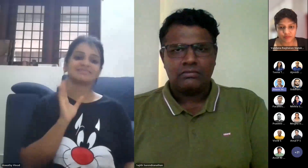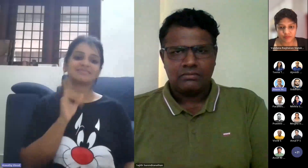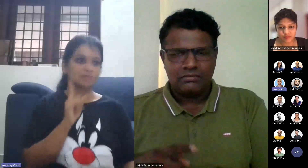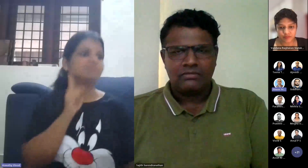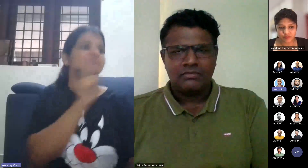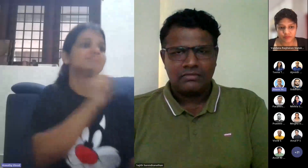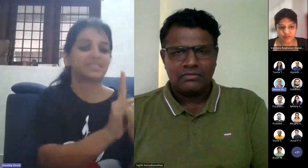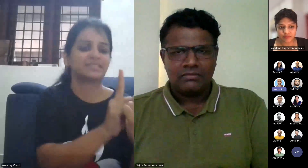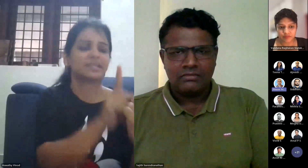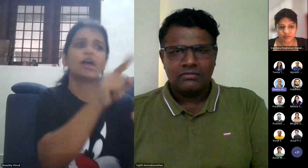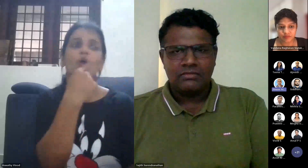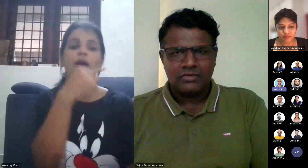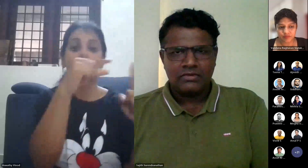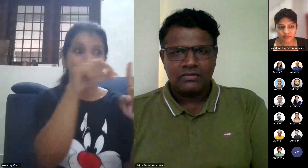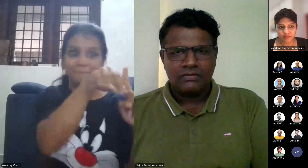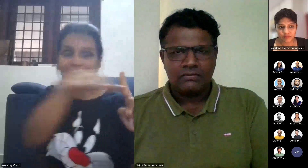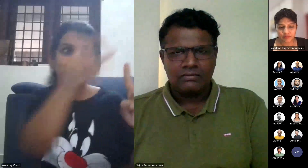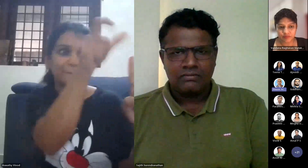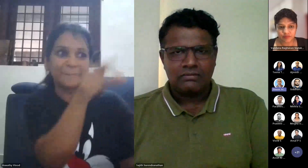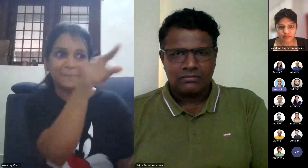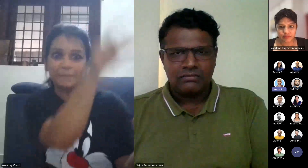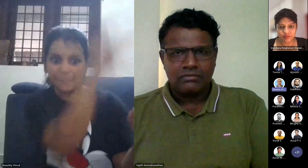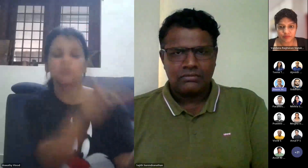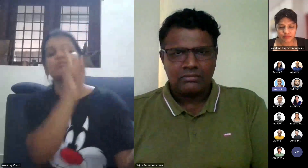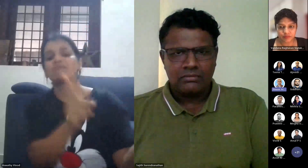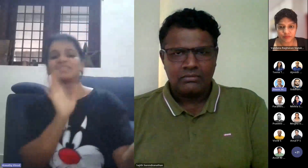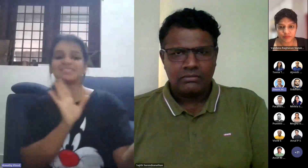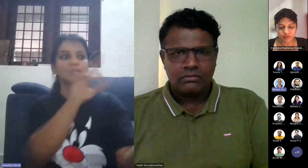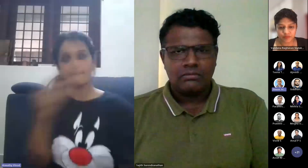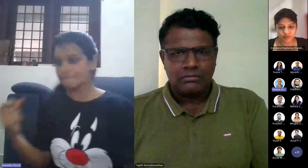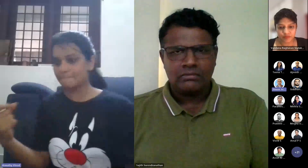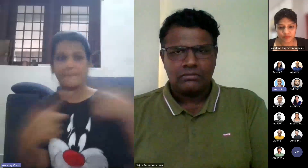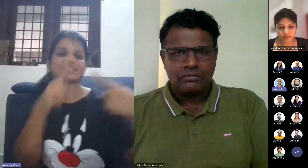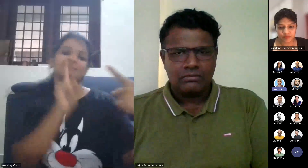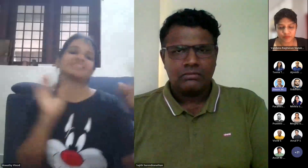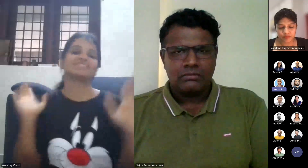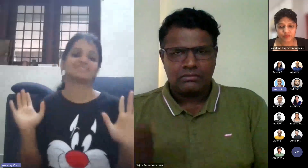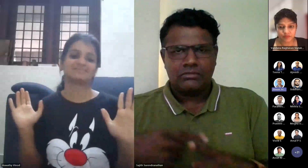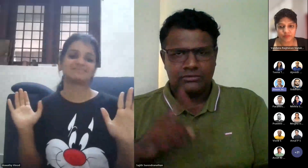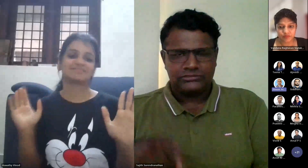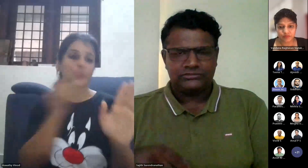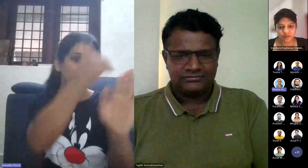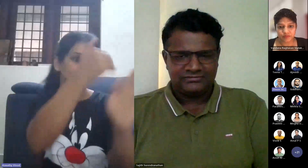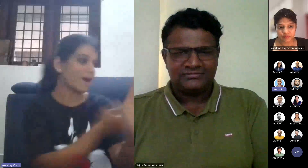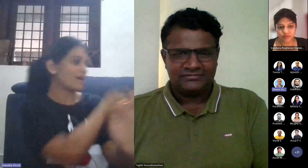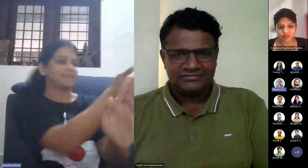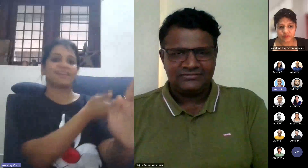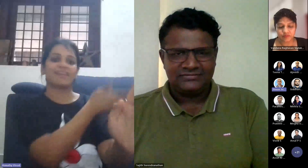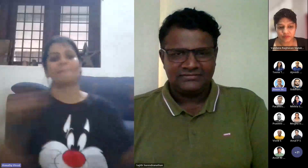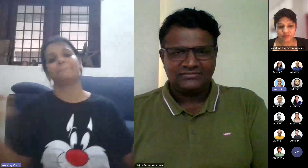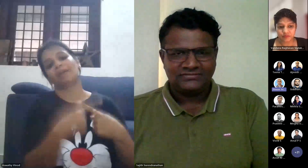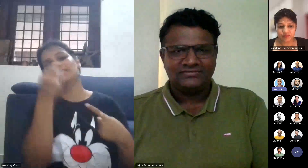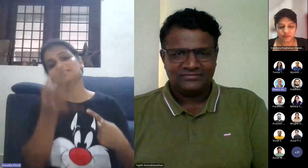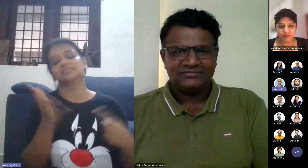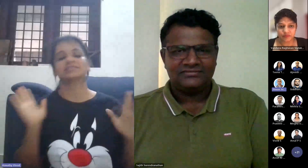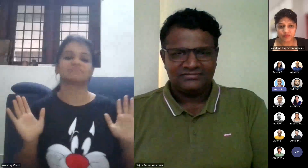users should be a persona in our design. Okay, and every solution we design or every idea we create